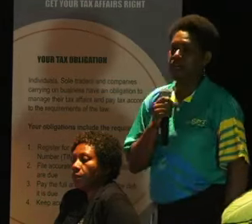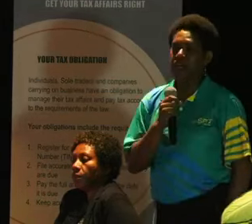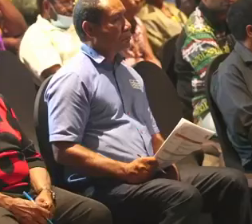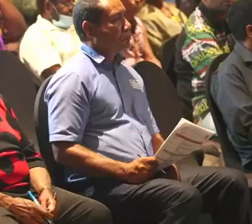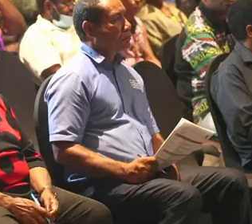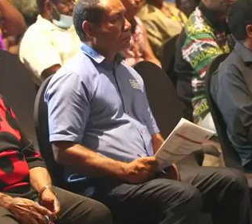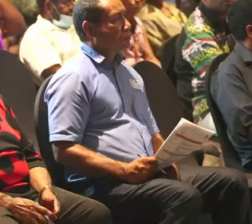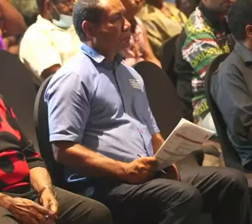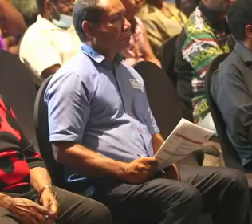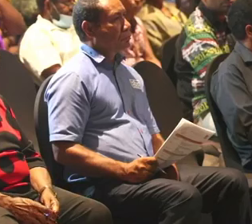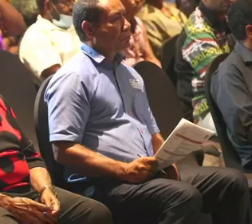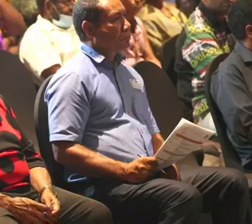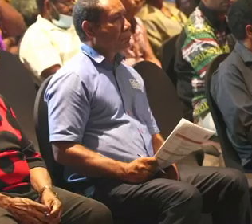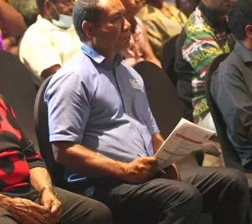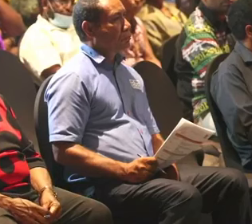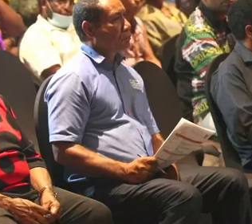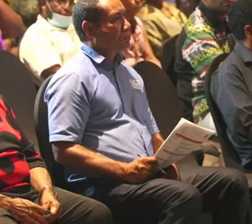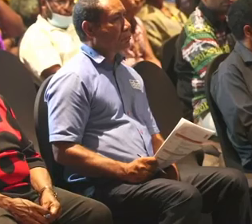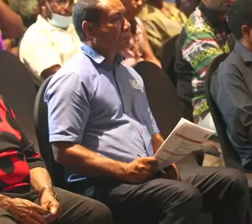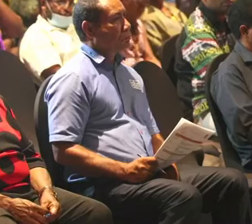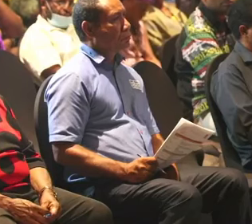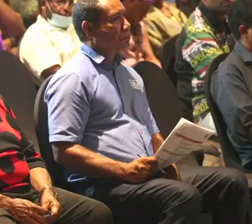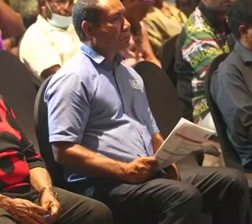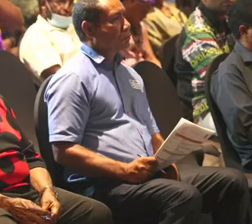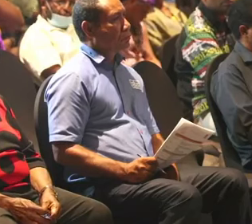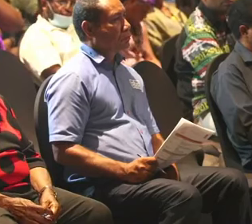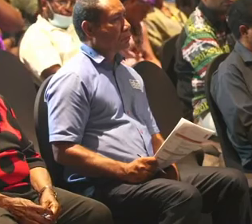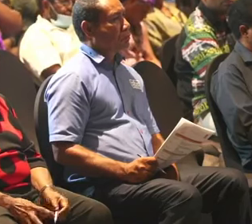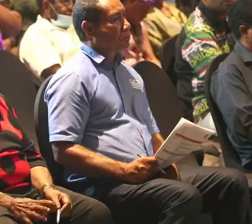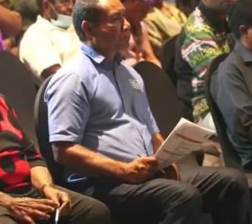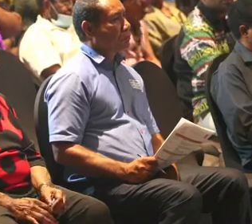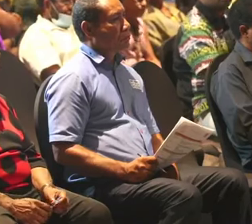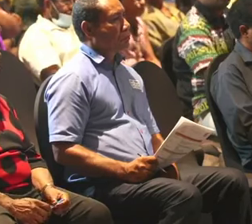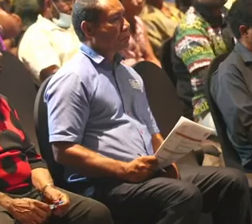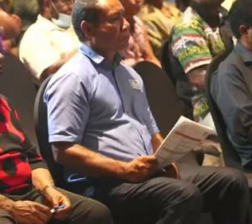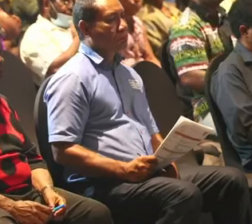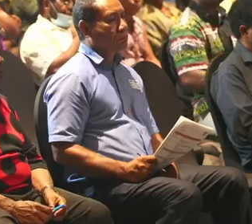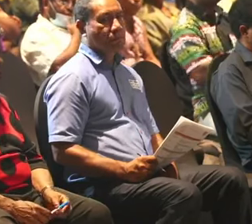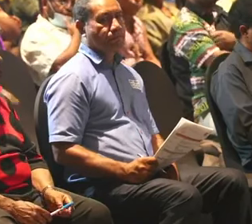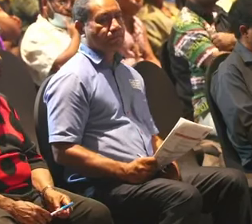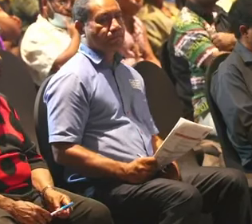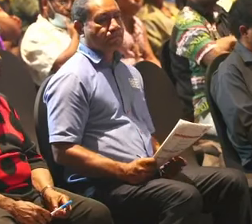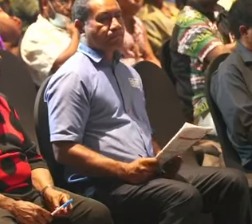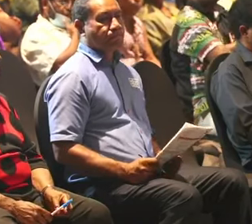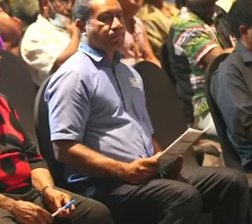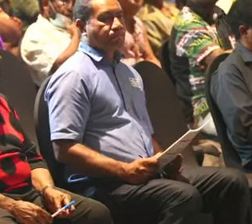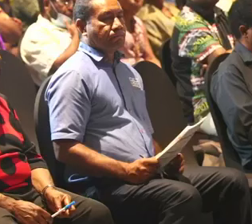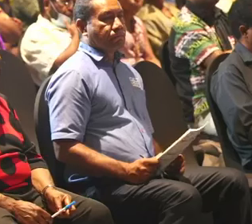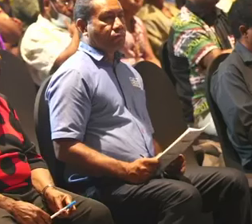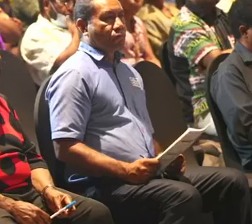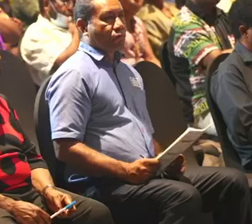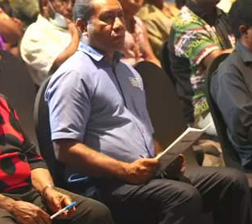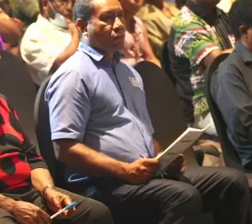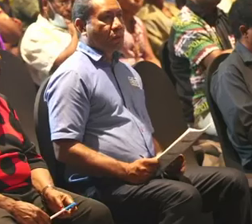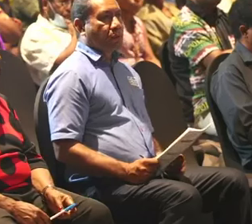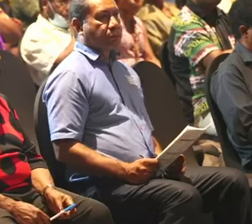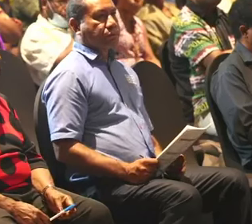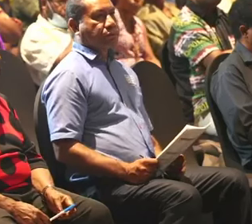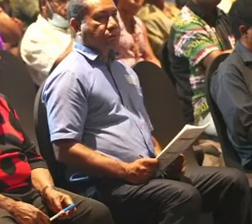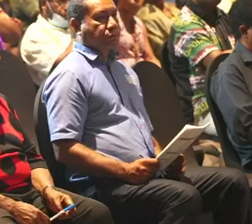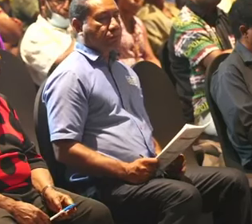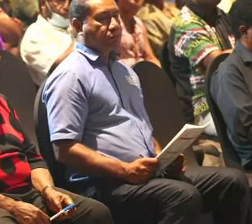from now, planning is very important. Planning is very important, and there are various types of